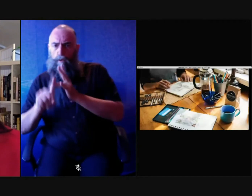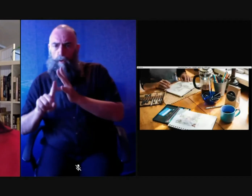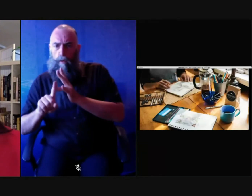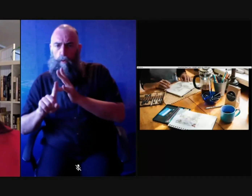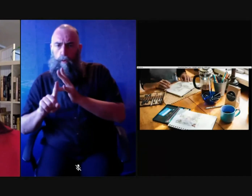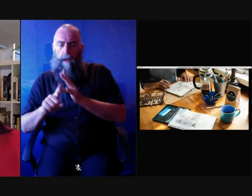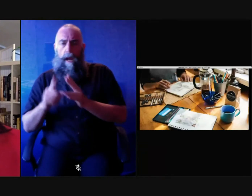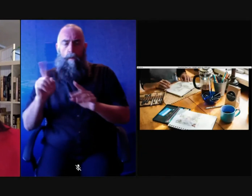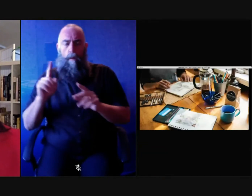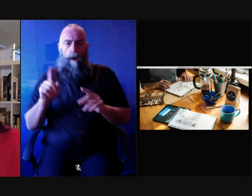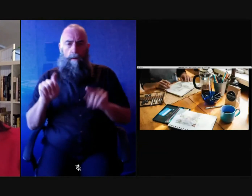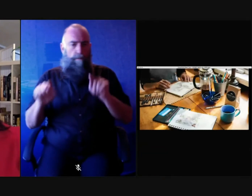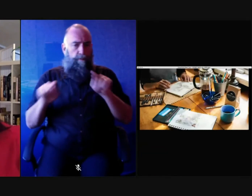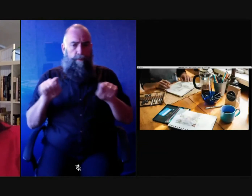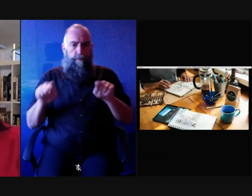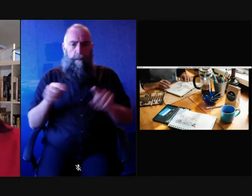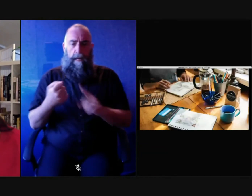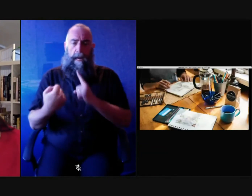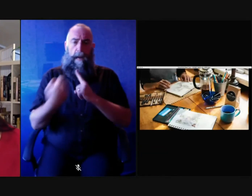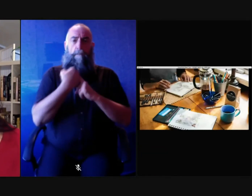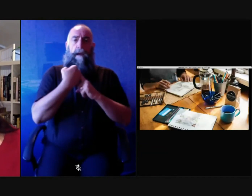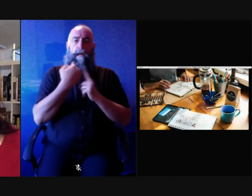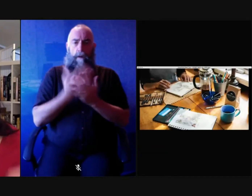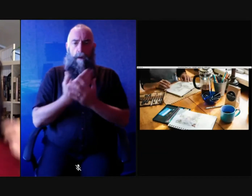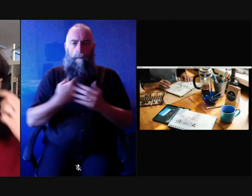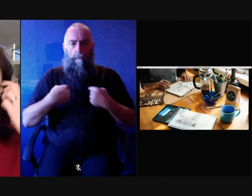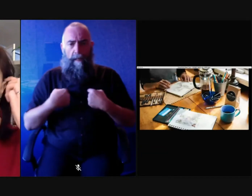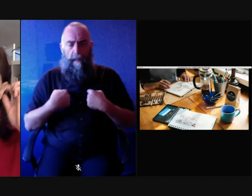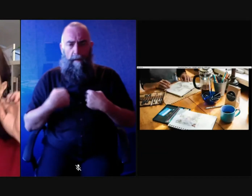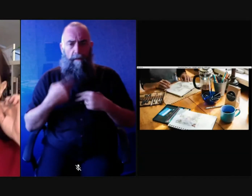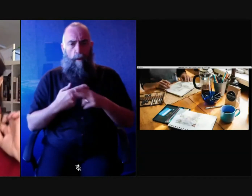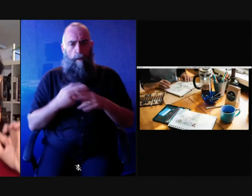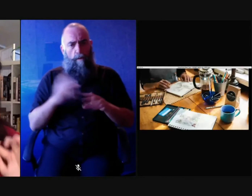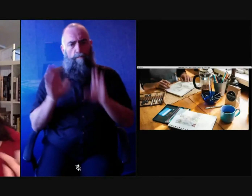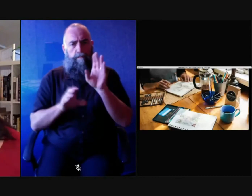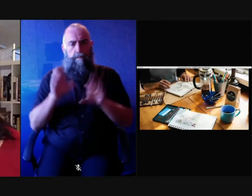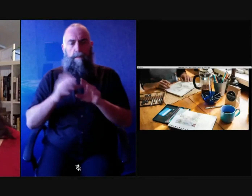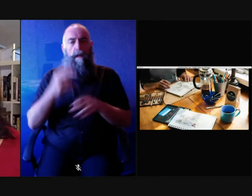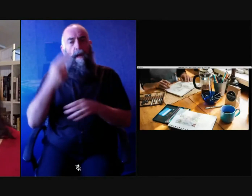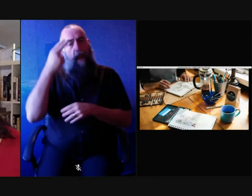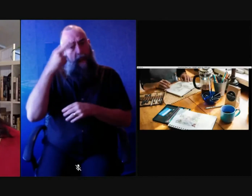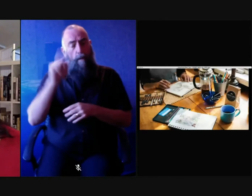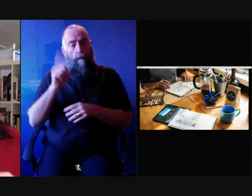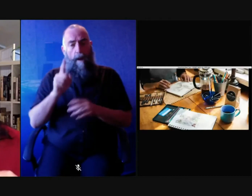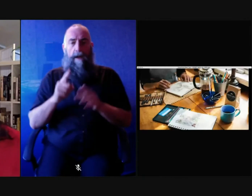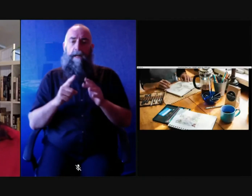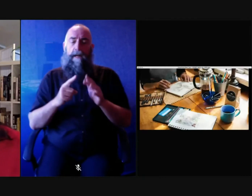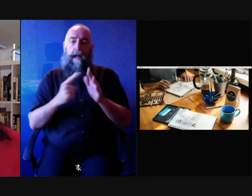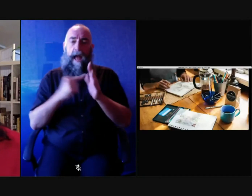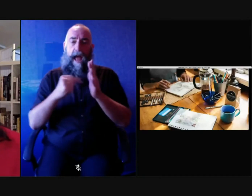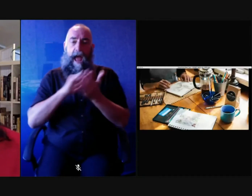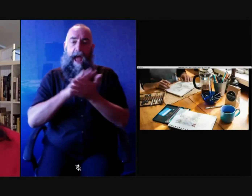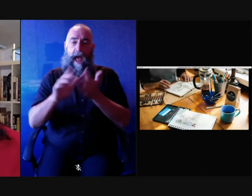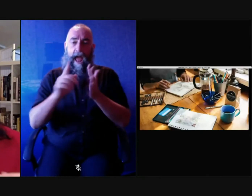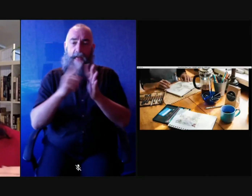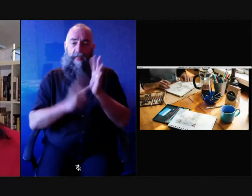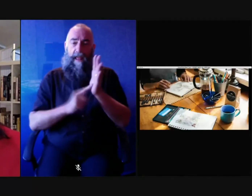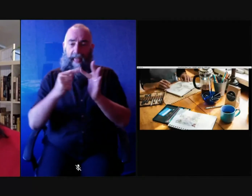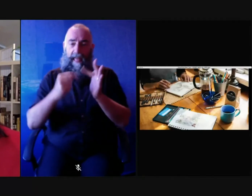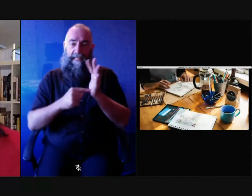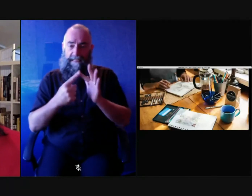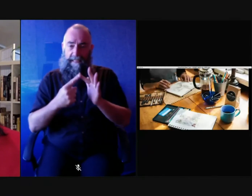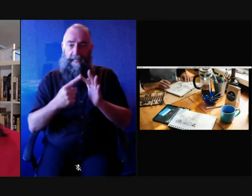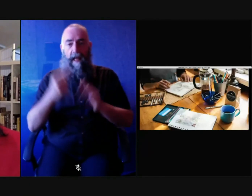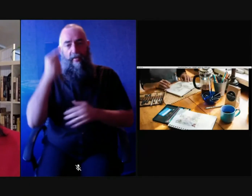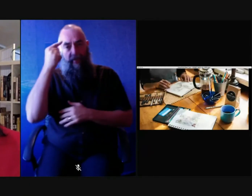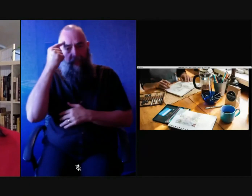the impact is on your ability to be creative. I call it athlete thinking because there's a very direct cause